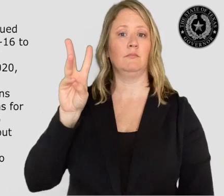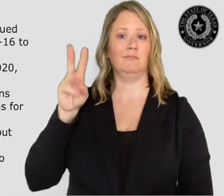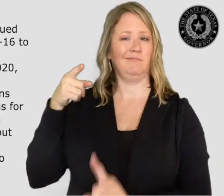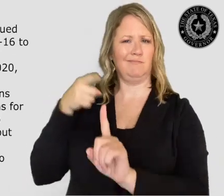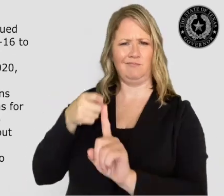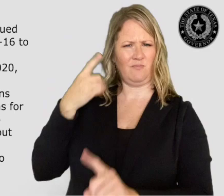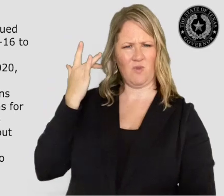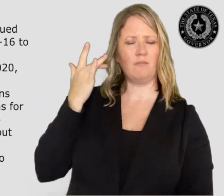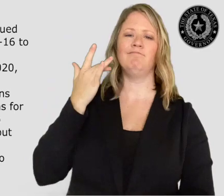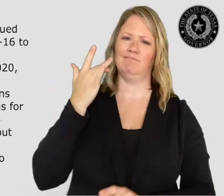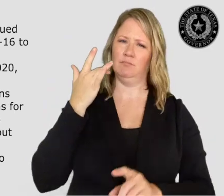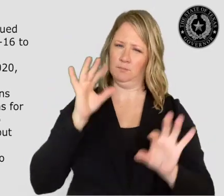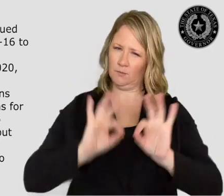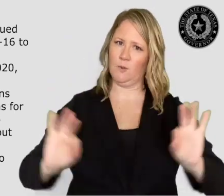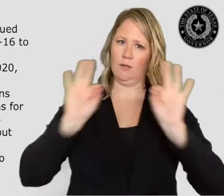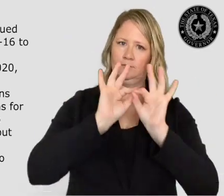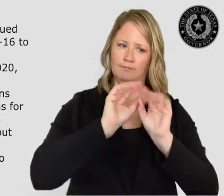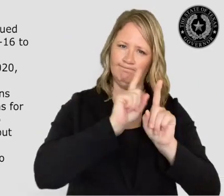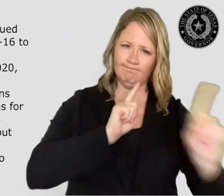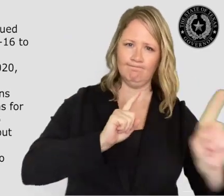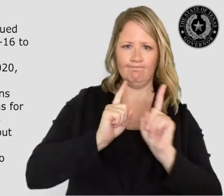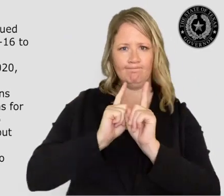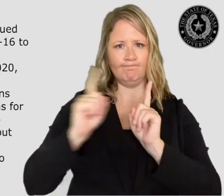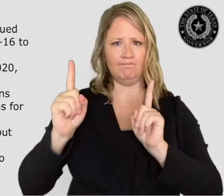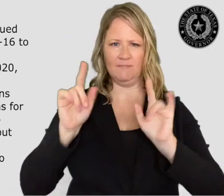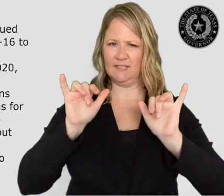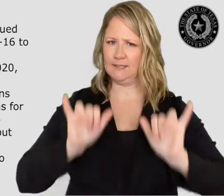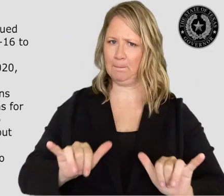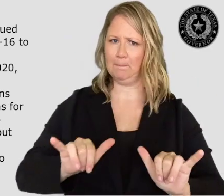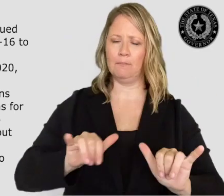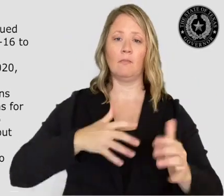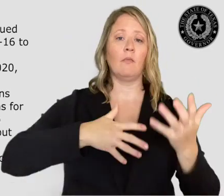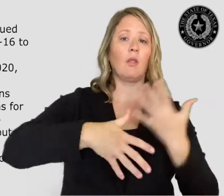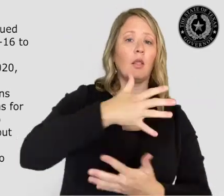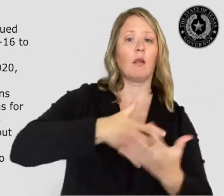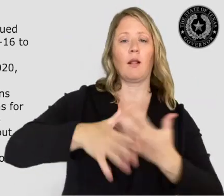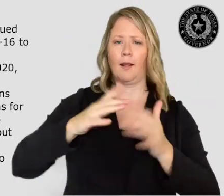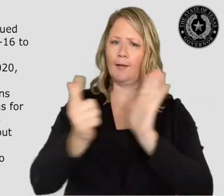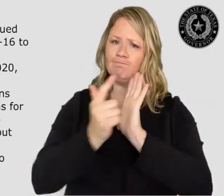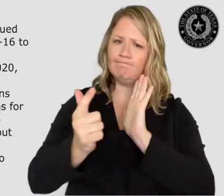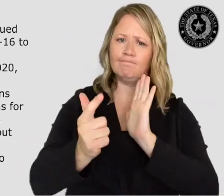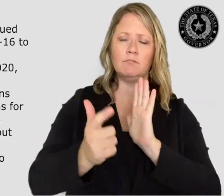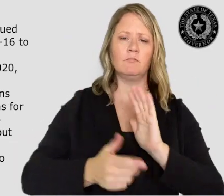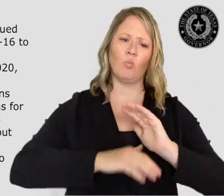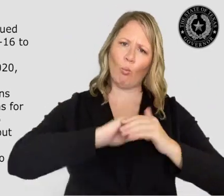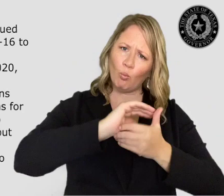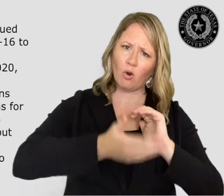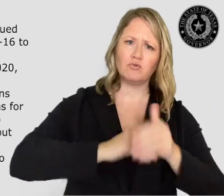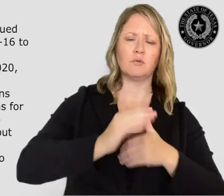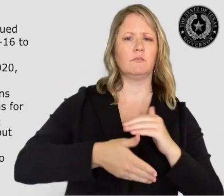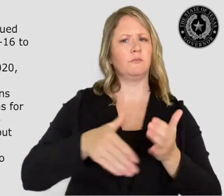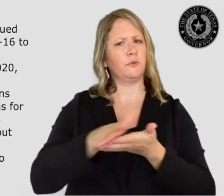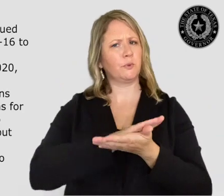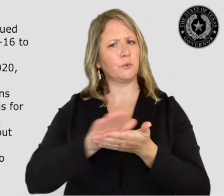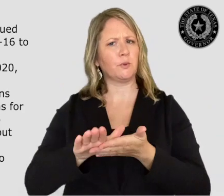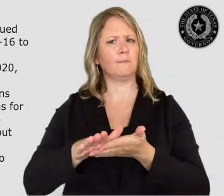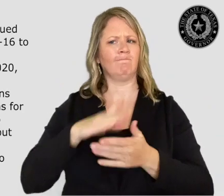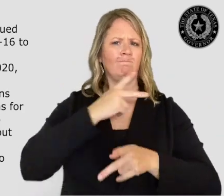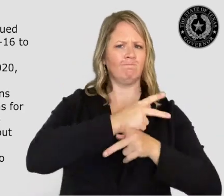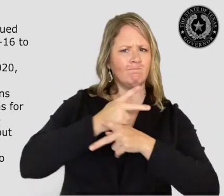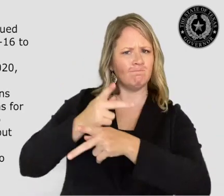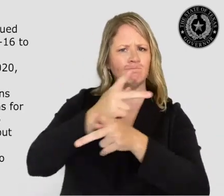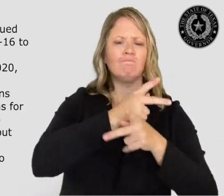April 30, 2020, the same social distancing restrictions and other obligations for Texans according to